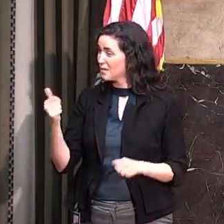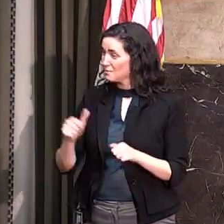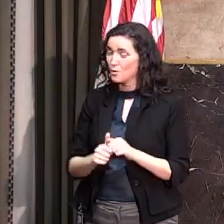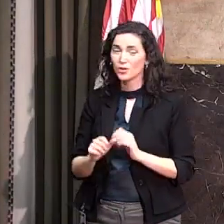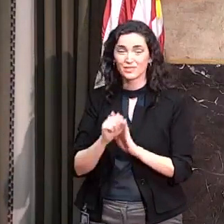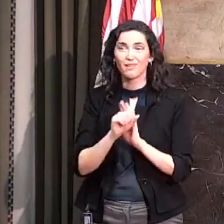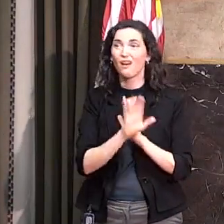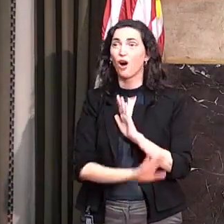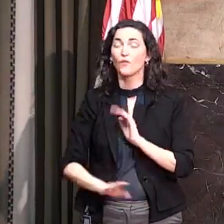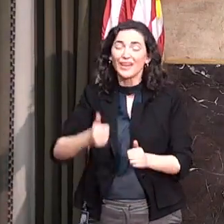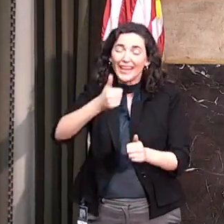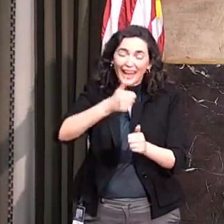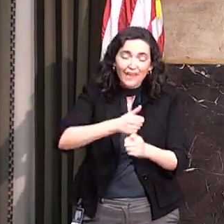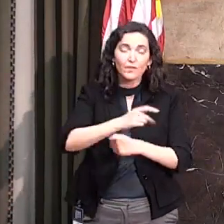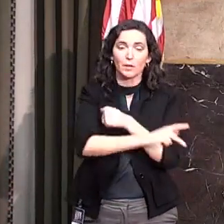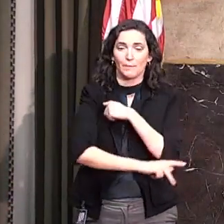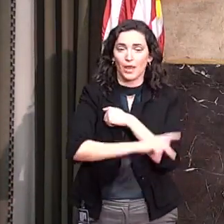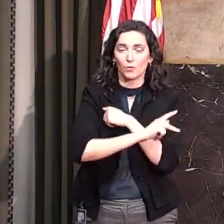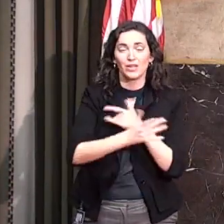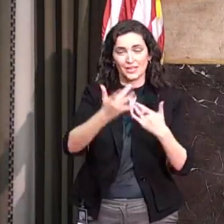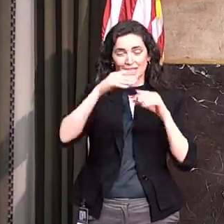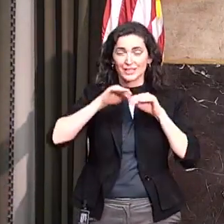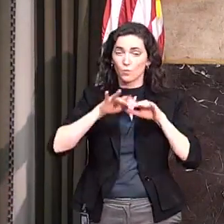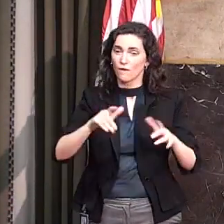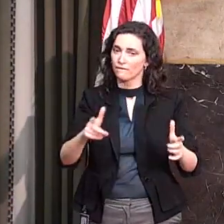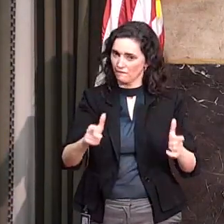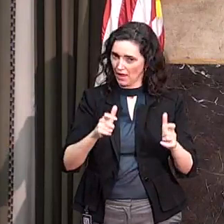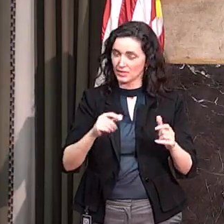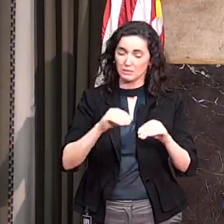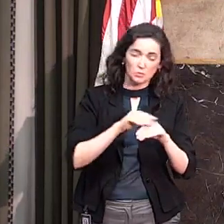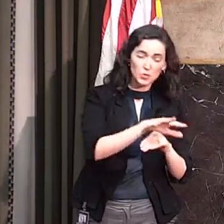a high level of transmission as